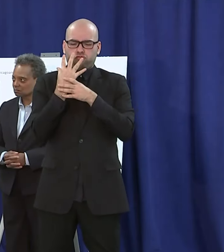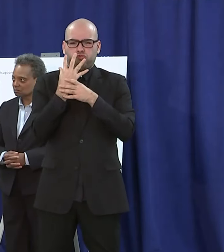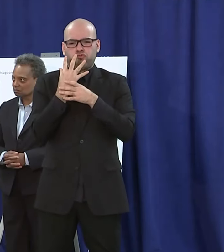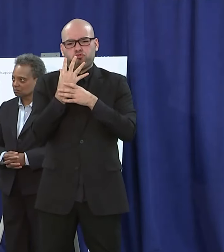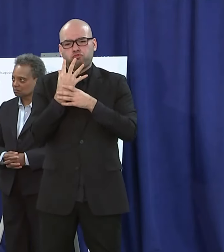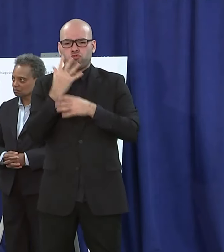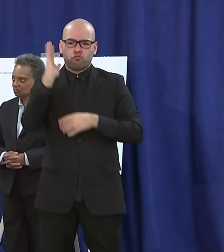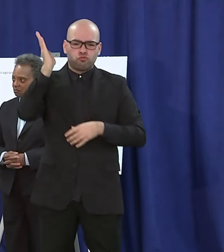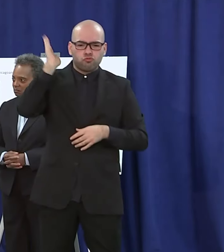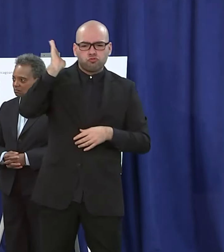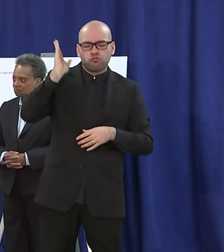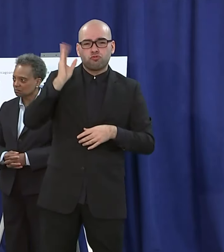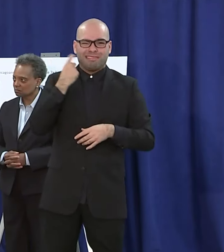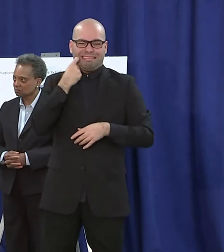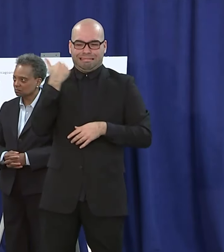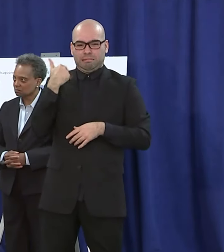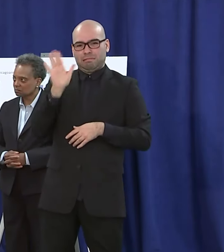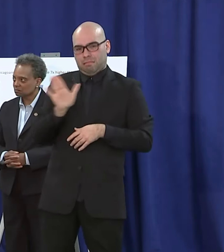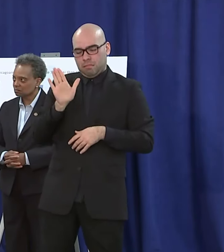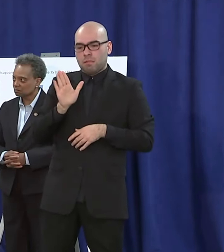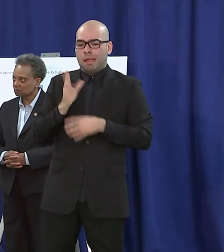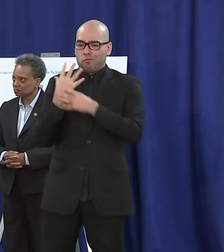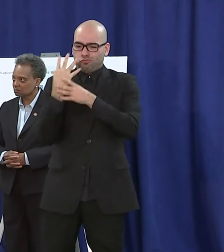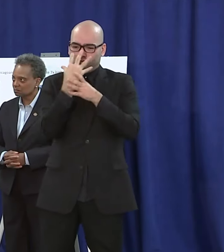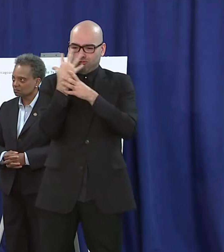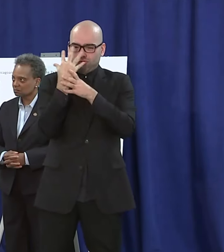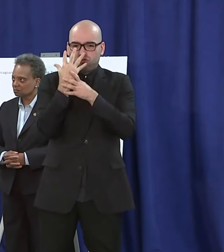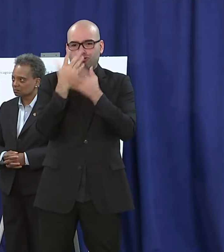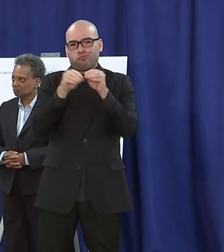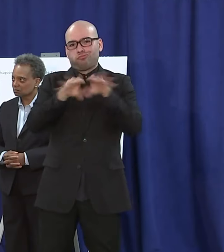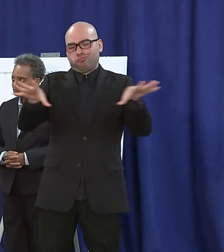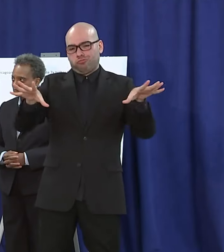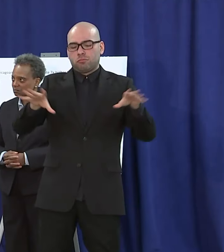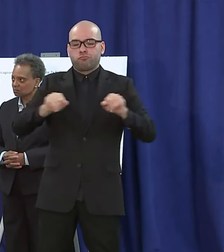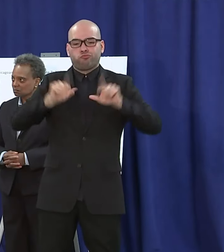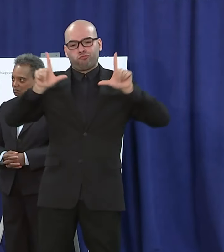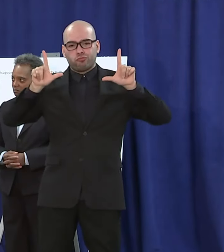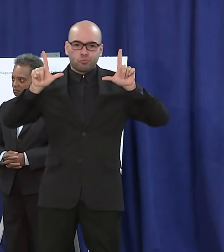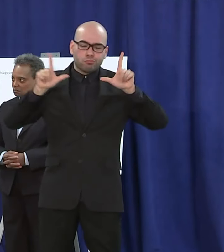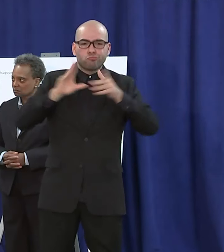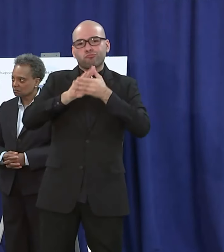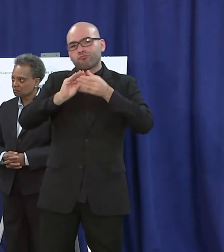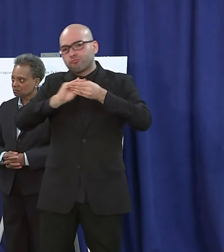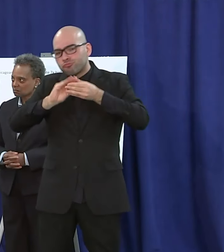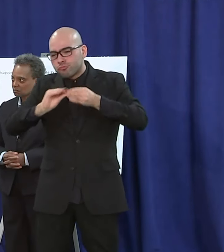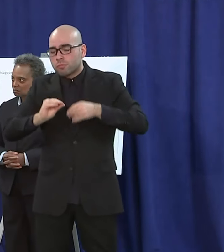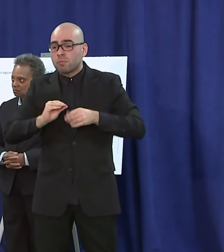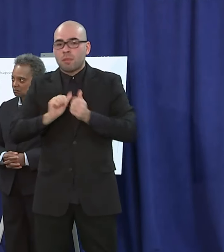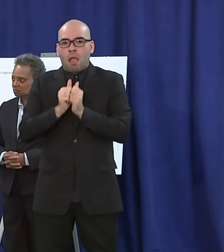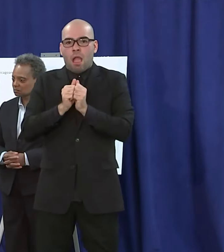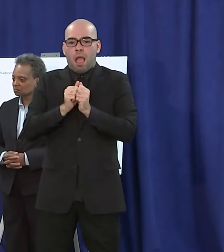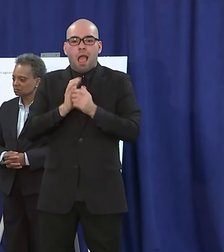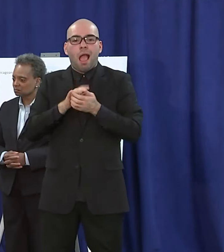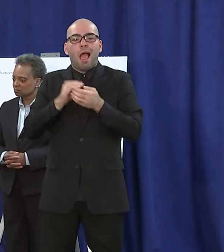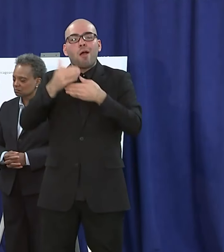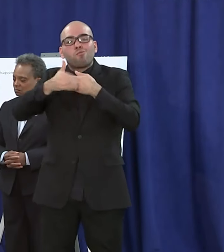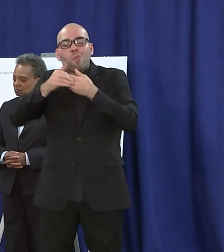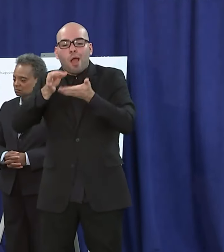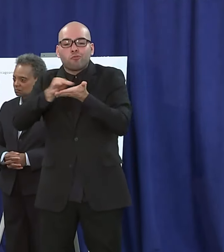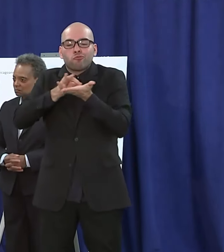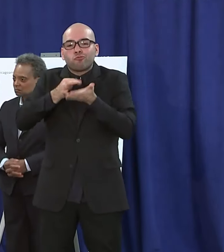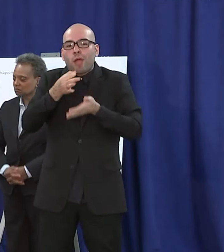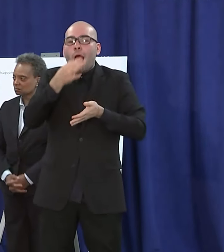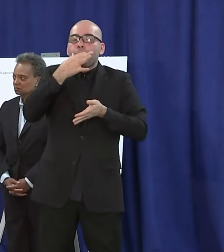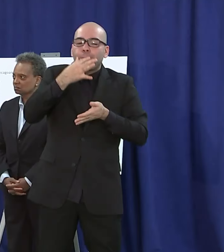sermon on Sunday and then get through communion virtually on Sunday